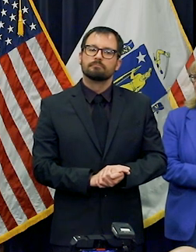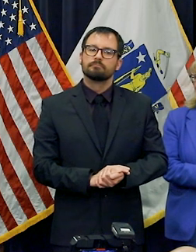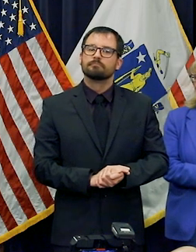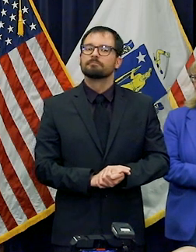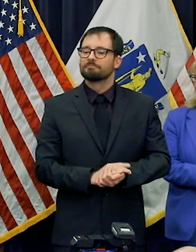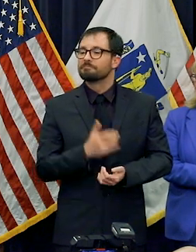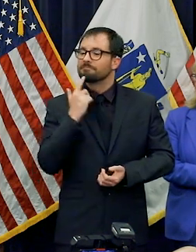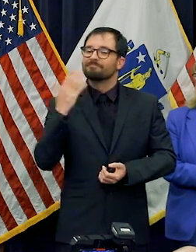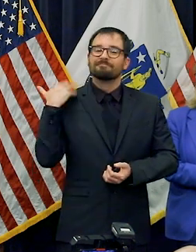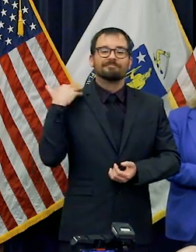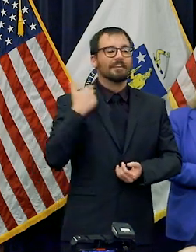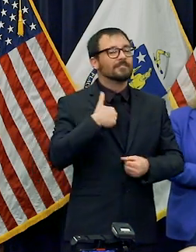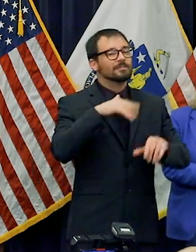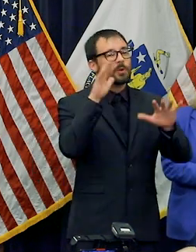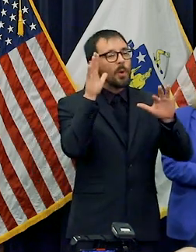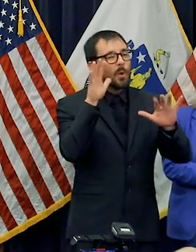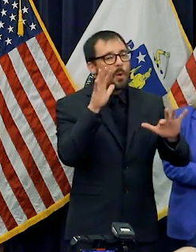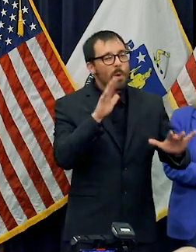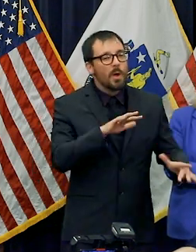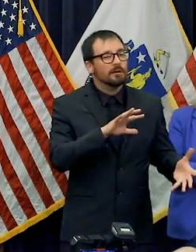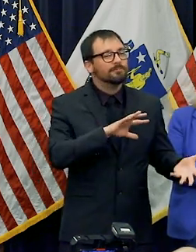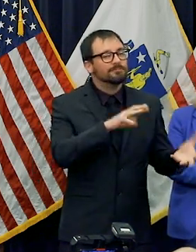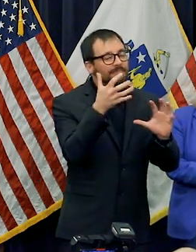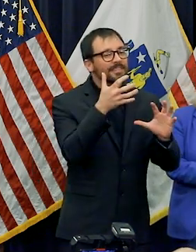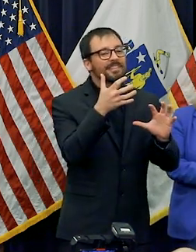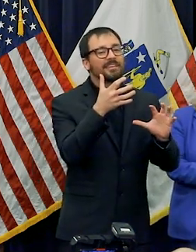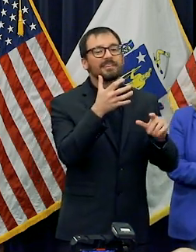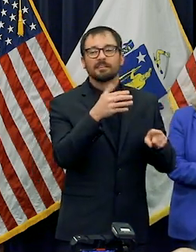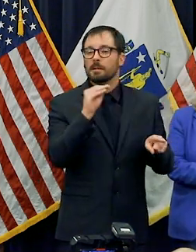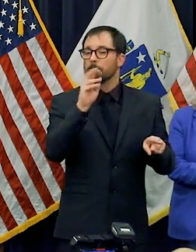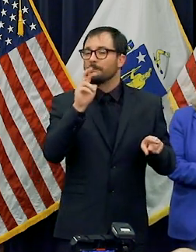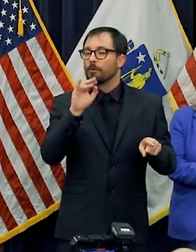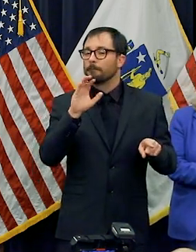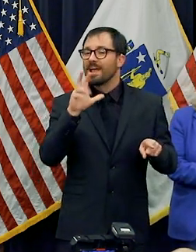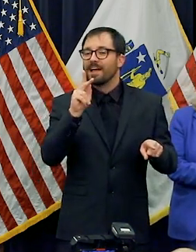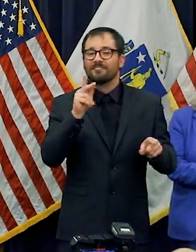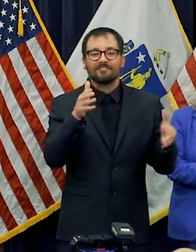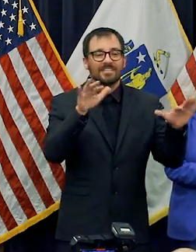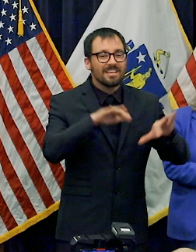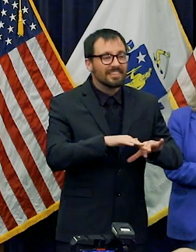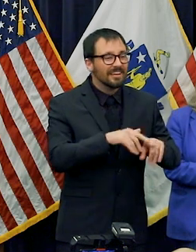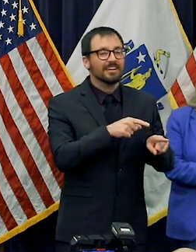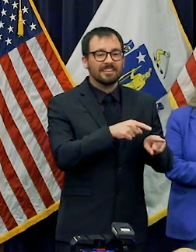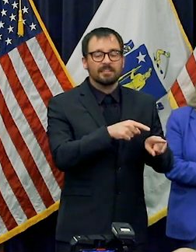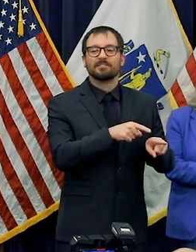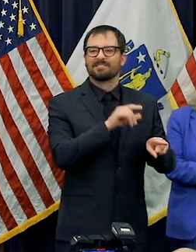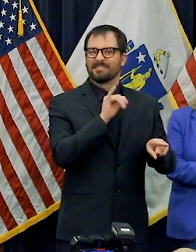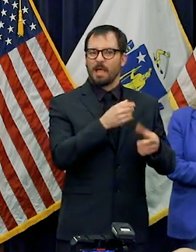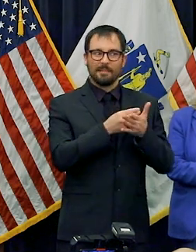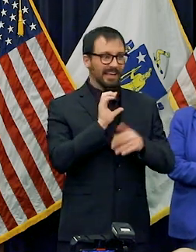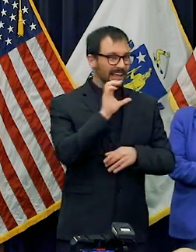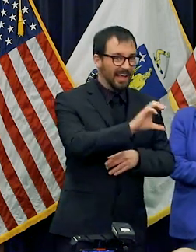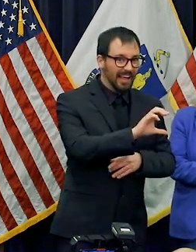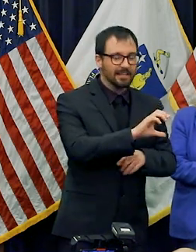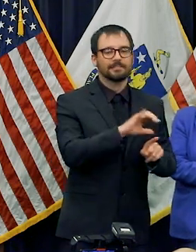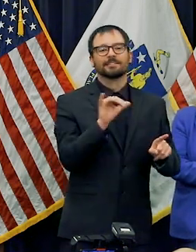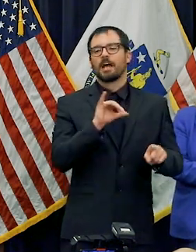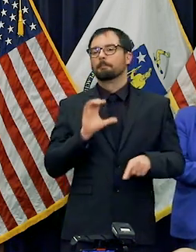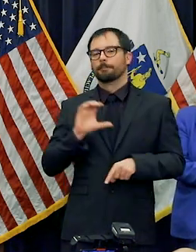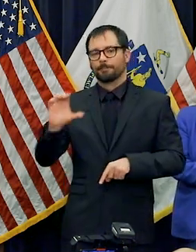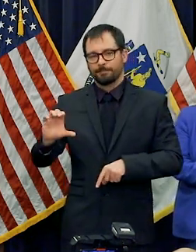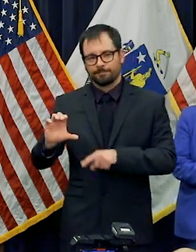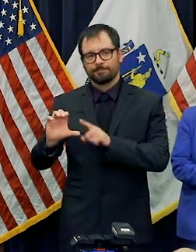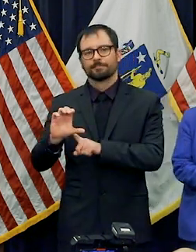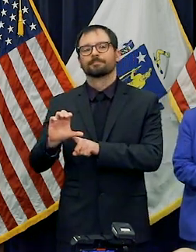disasters in 18. The fund will provide emergency capital of up to $75,000 for Massachusetts